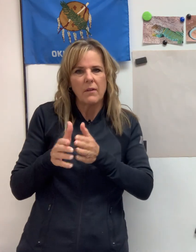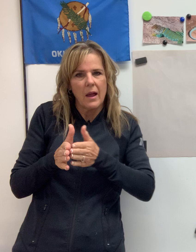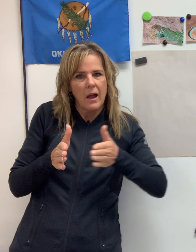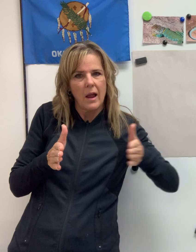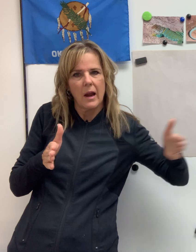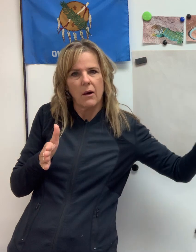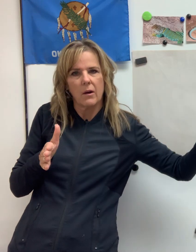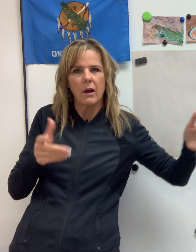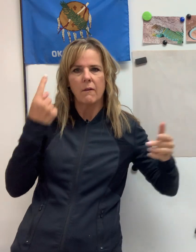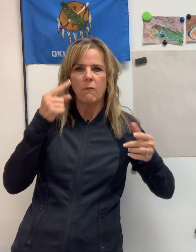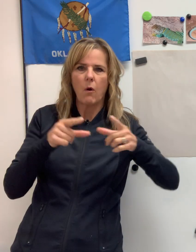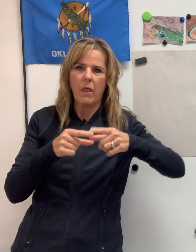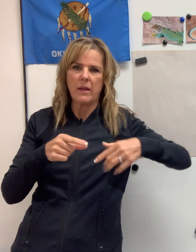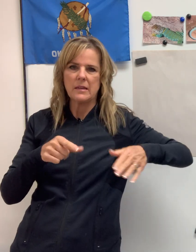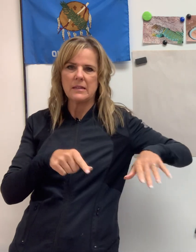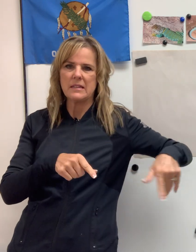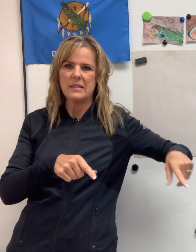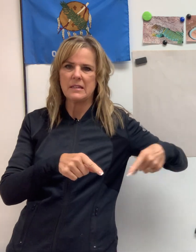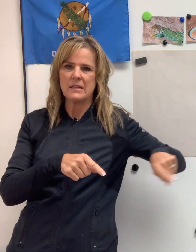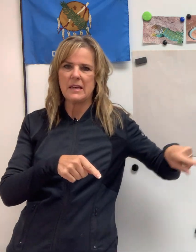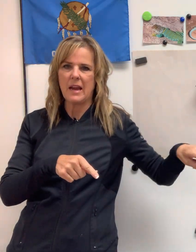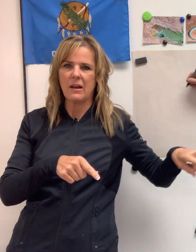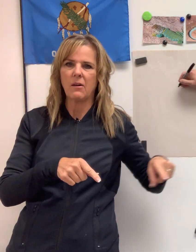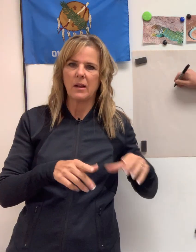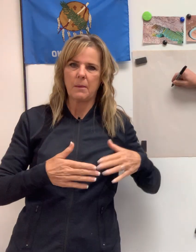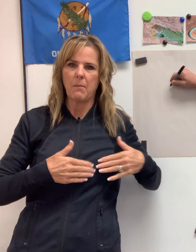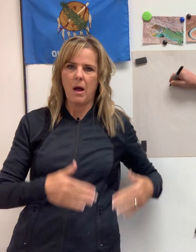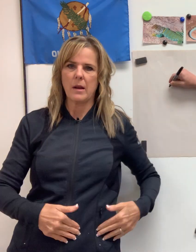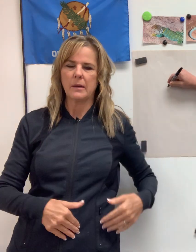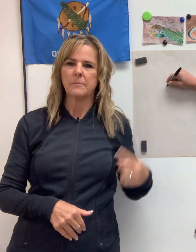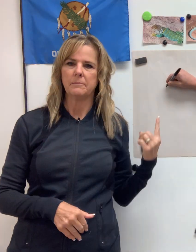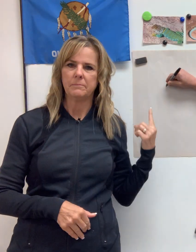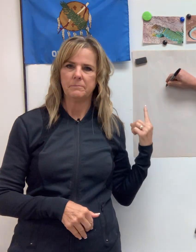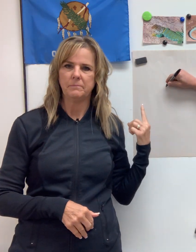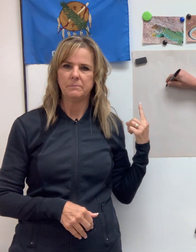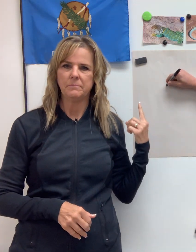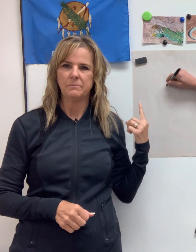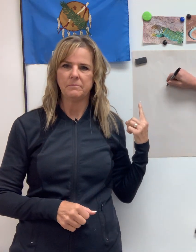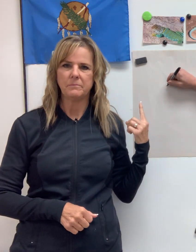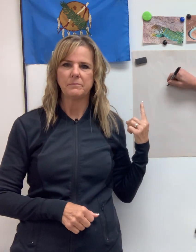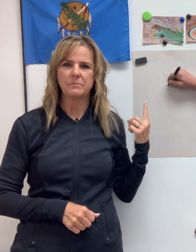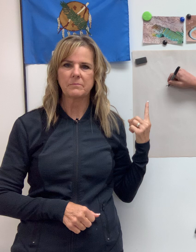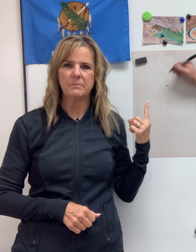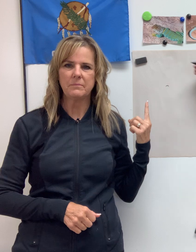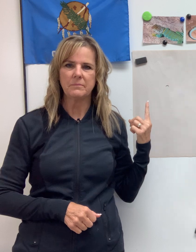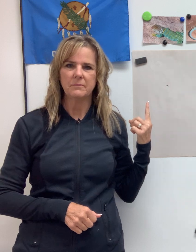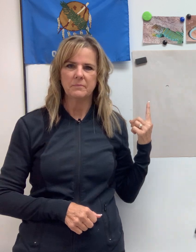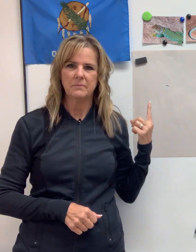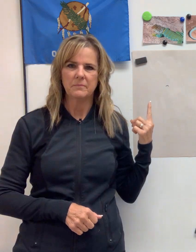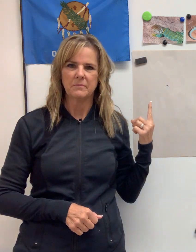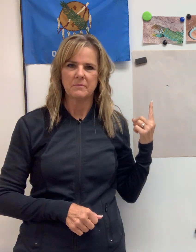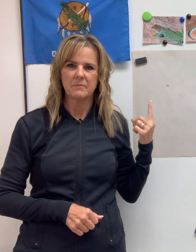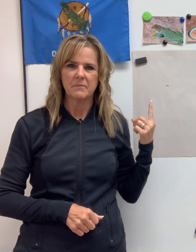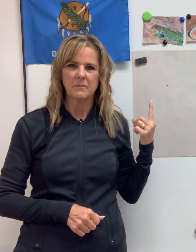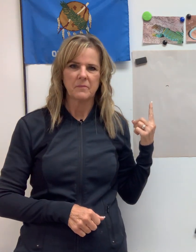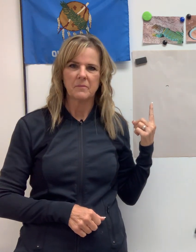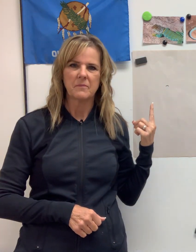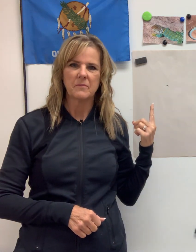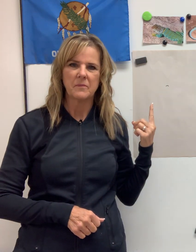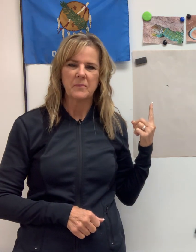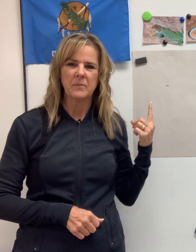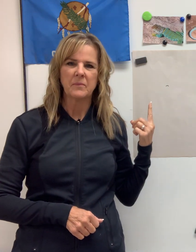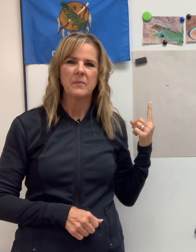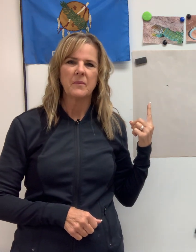for his nice long tail and longish body. So I'm gonna go ahead and make a curve line for the top of my eye. Not too big, of